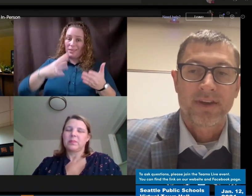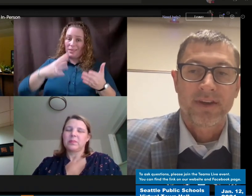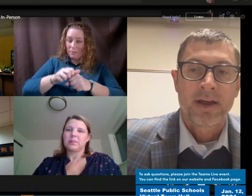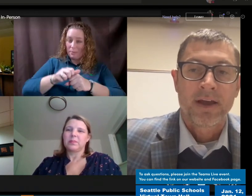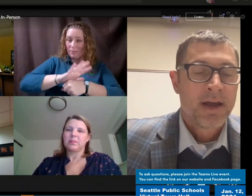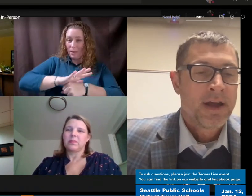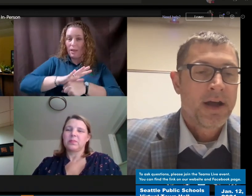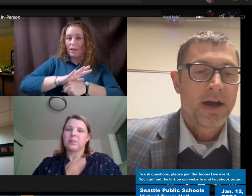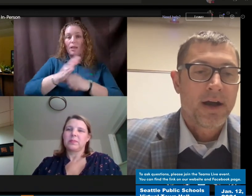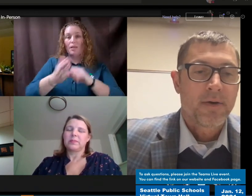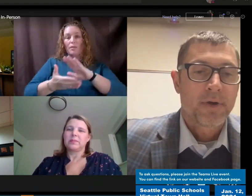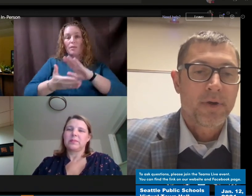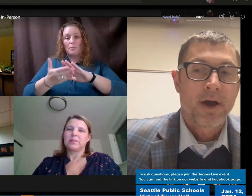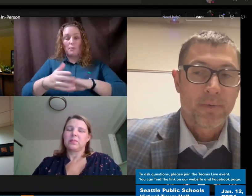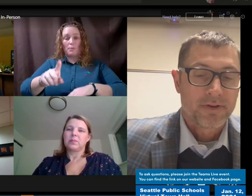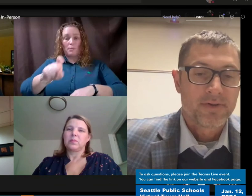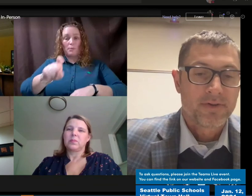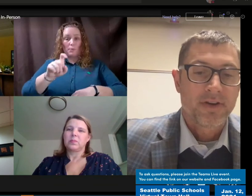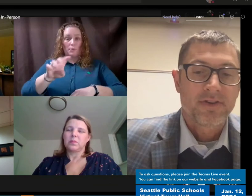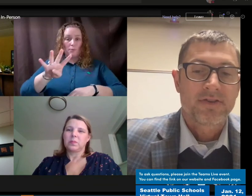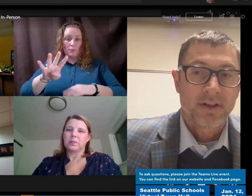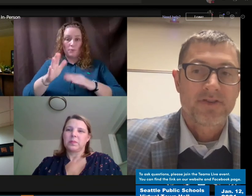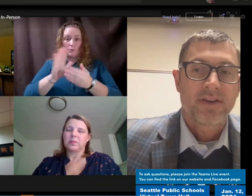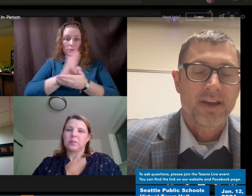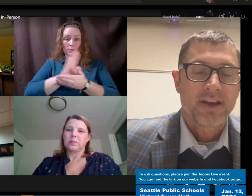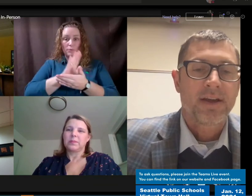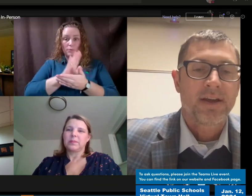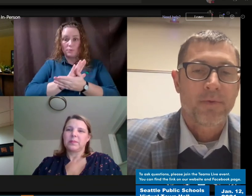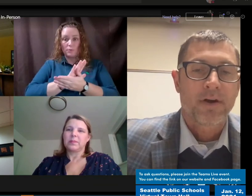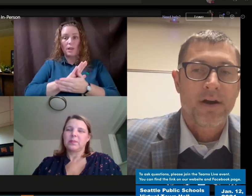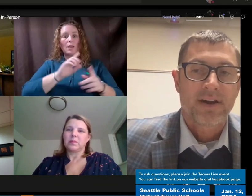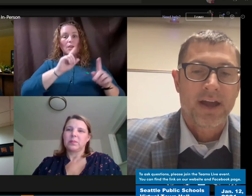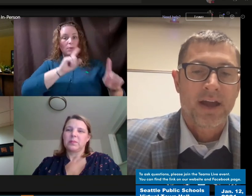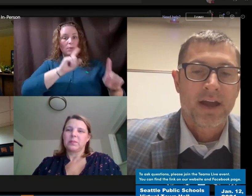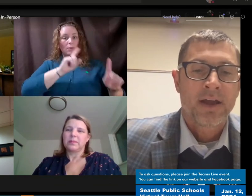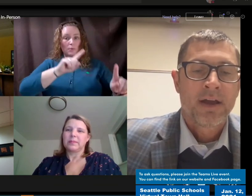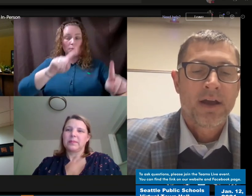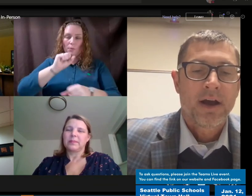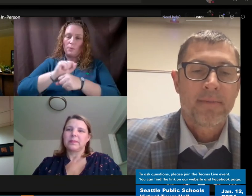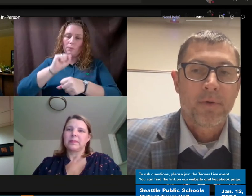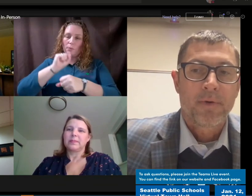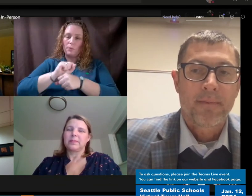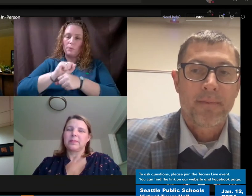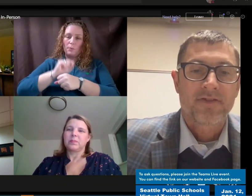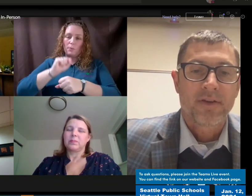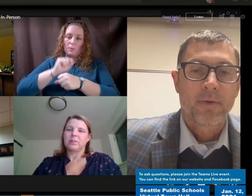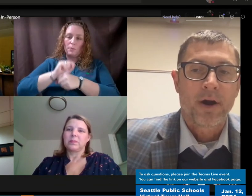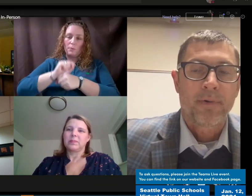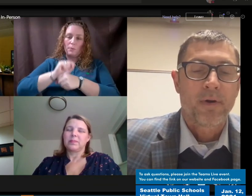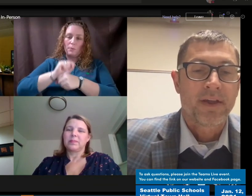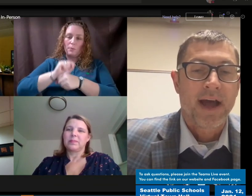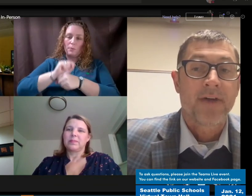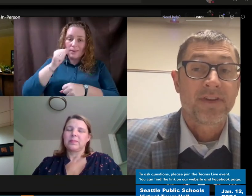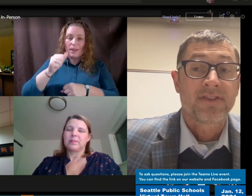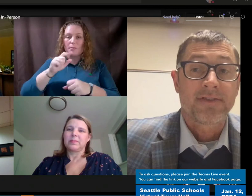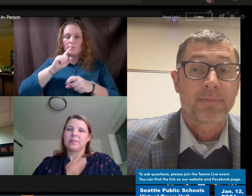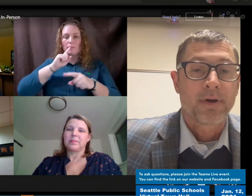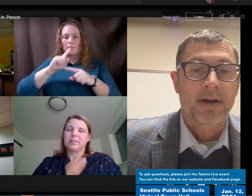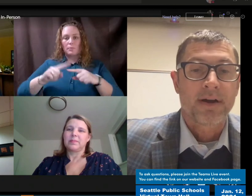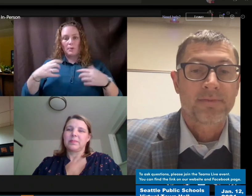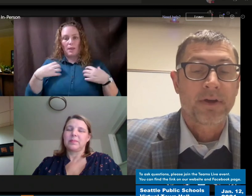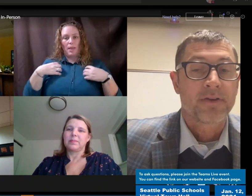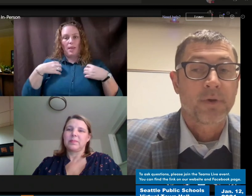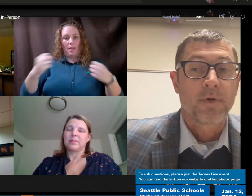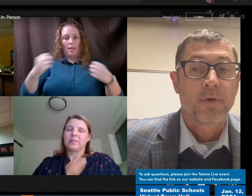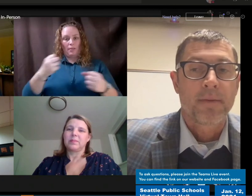said, we do diligently and work hard every day, but we wanna make sure that we're upholding the health and safety protocols